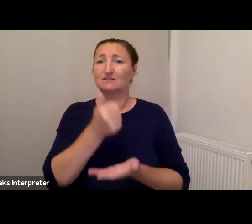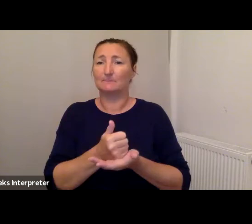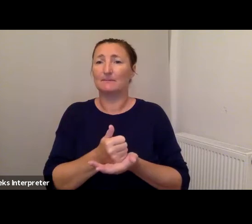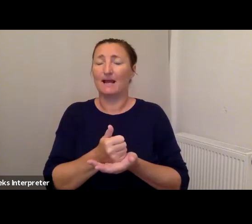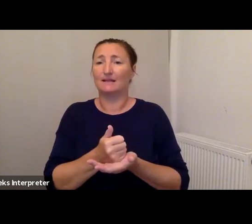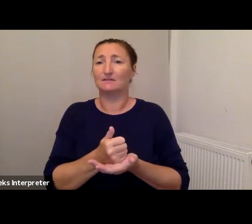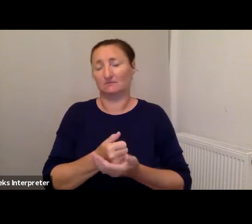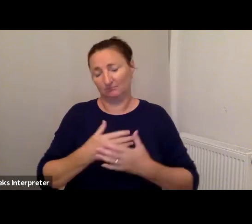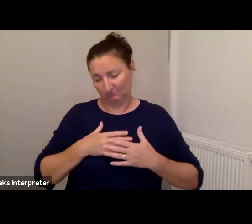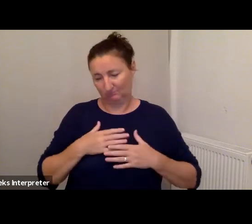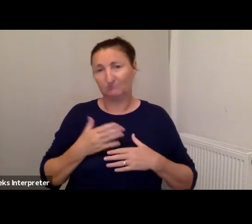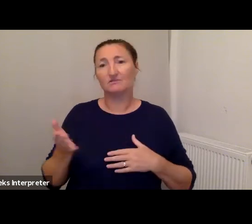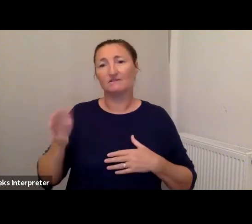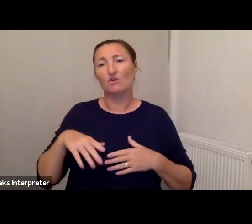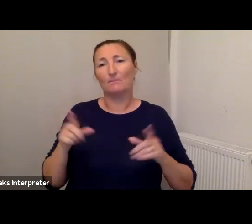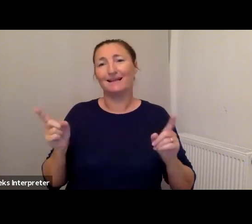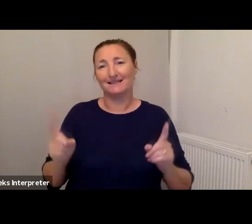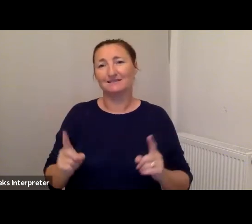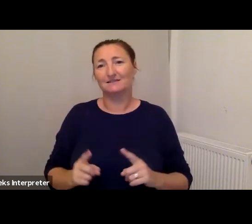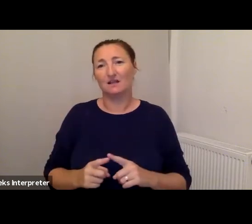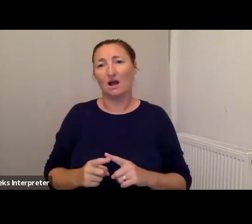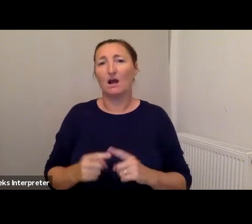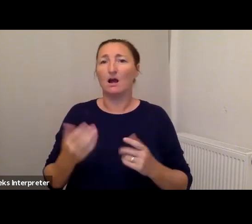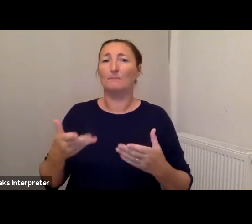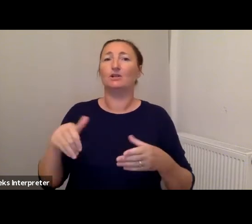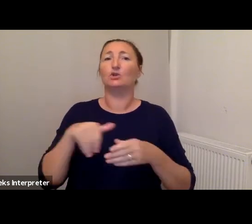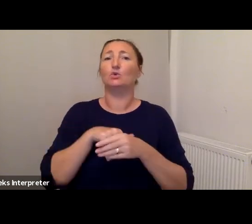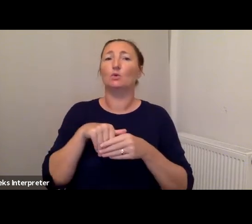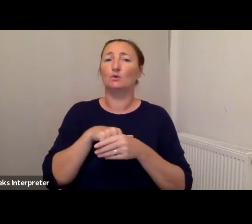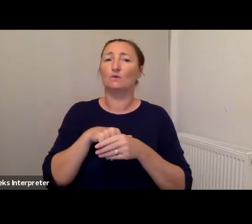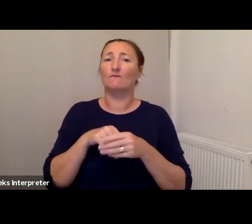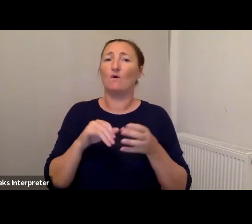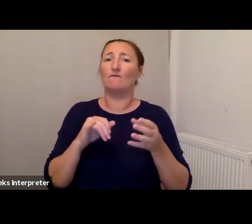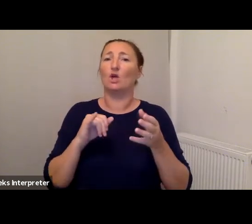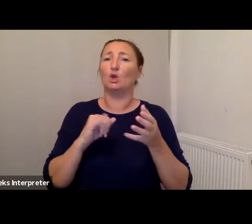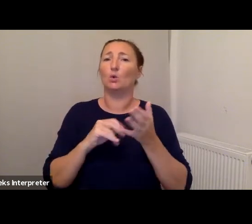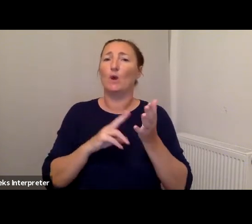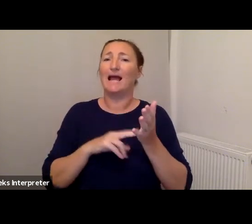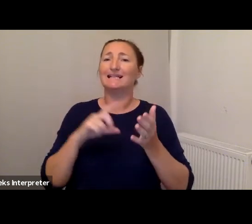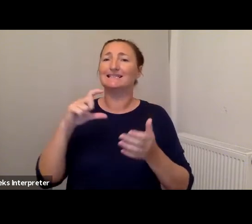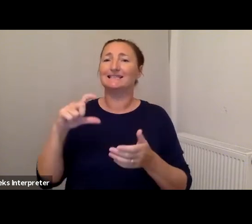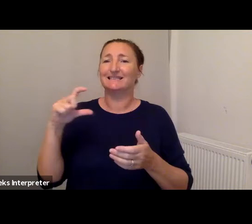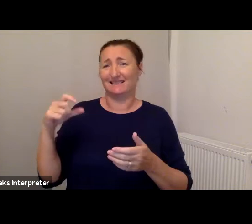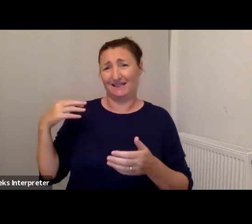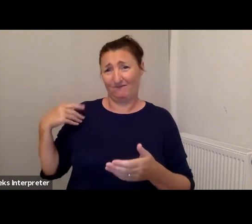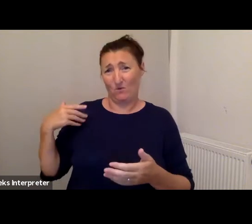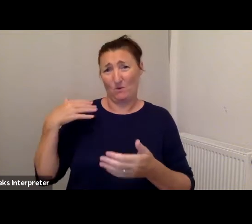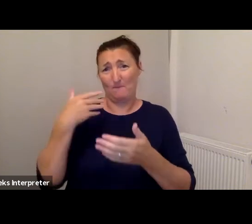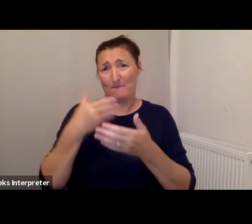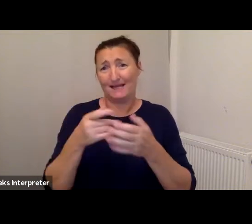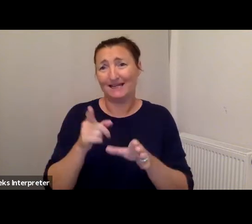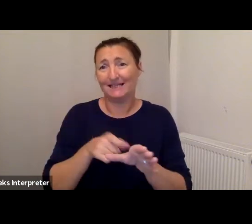from India. We have been a member of the UNFCCC, SMRC, for the last number of years,